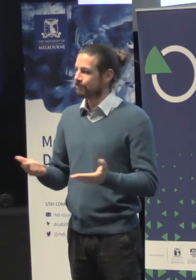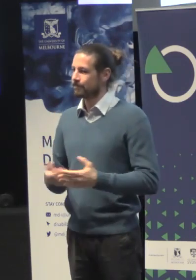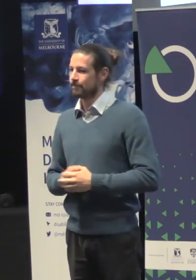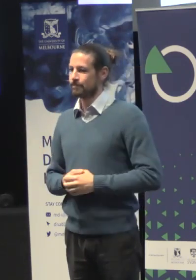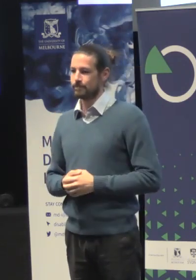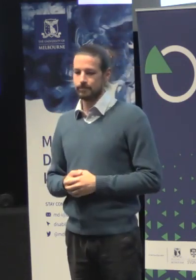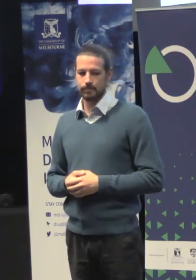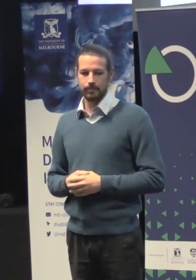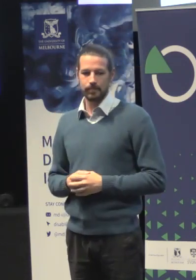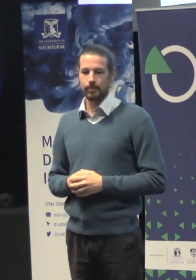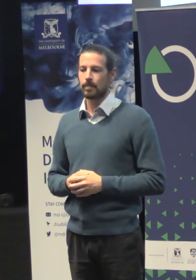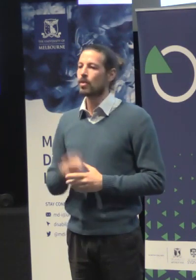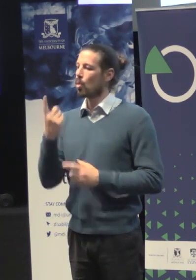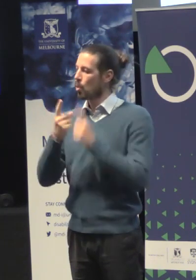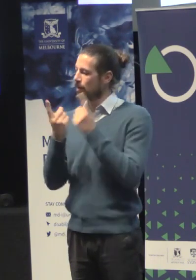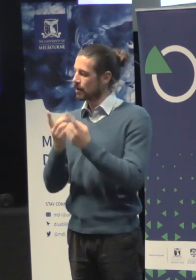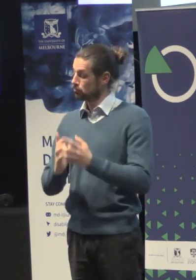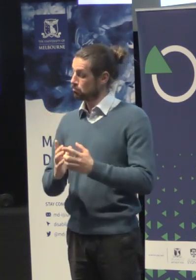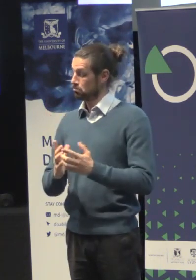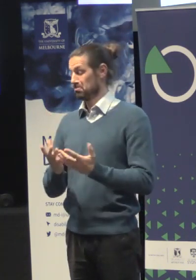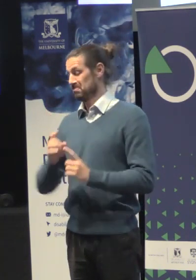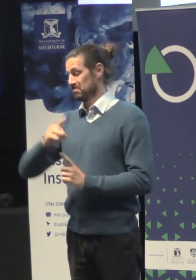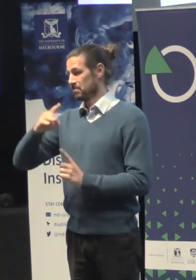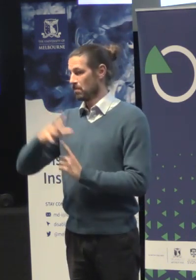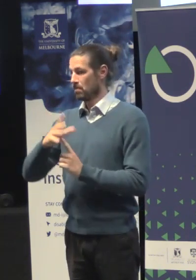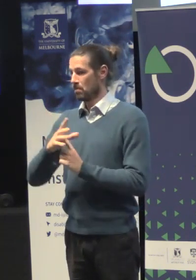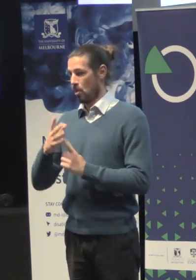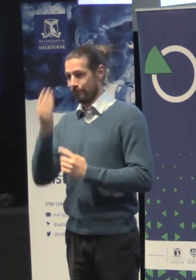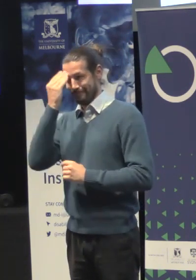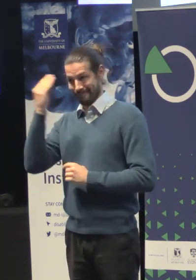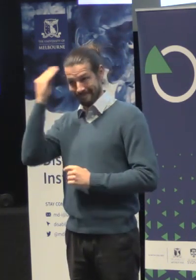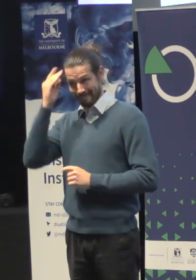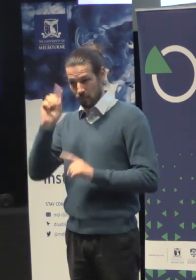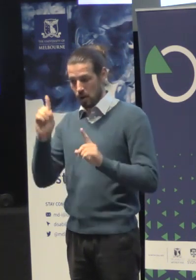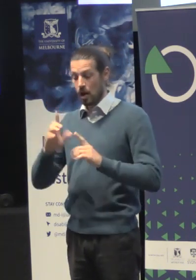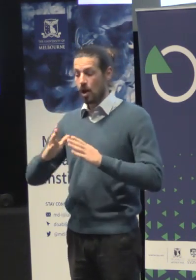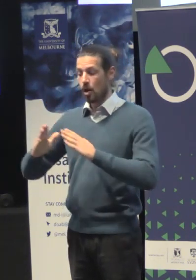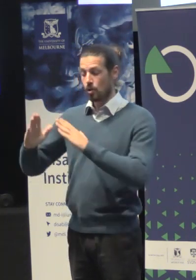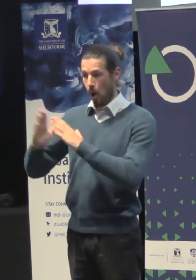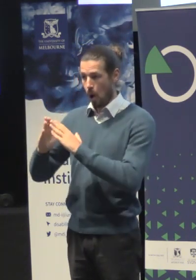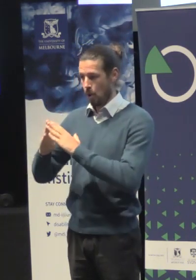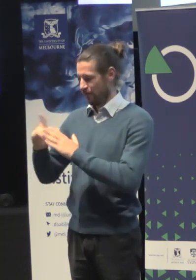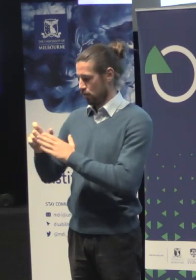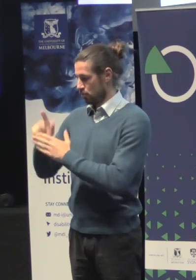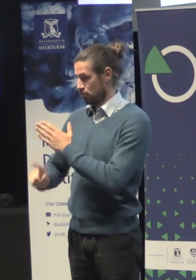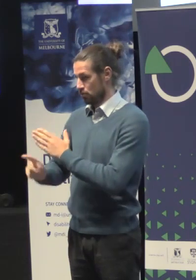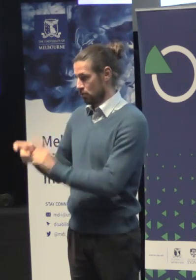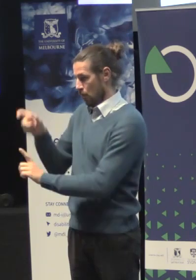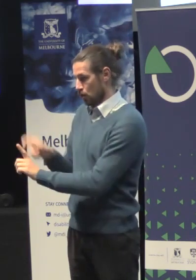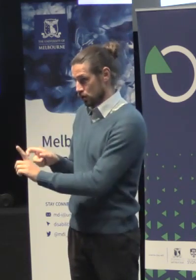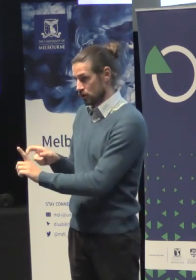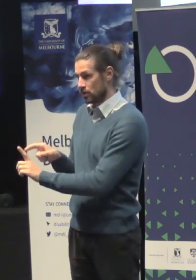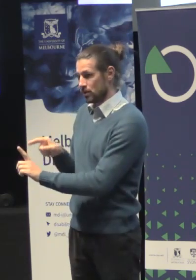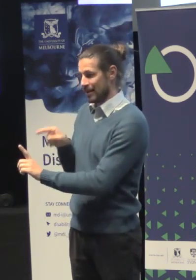And I think one of the aspects that's very important to remember is that the home of the disabled person is